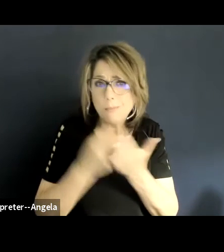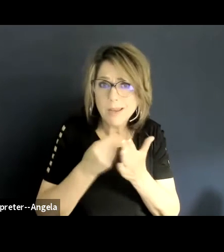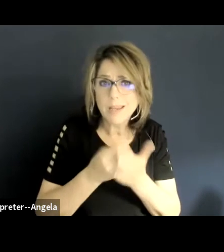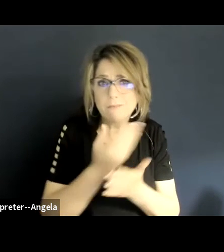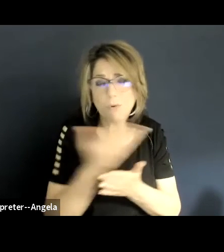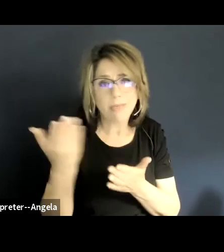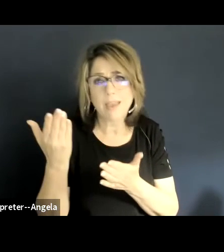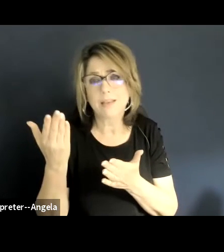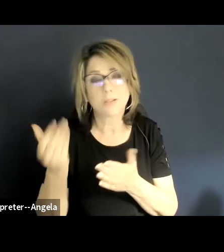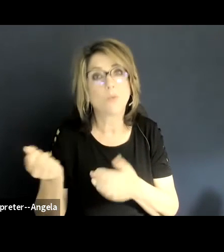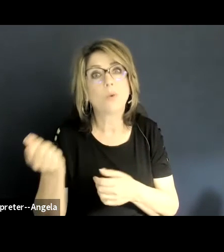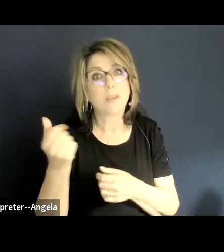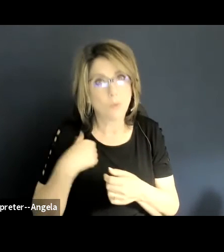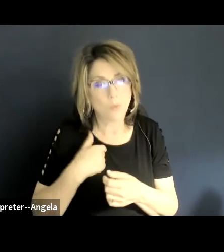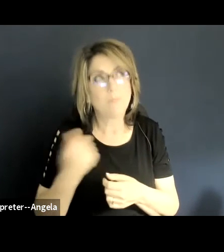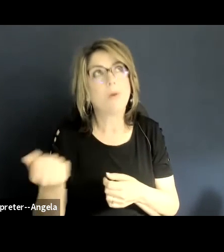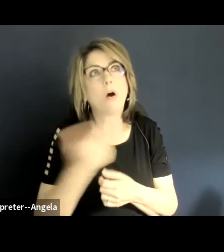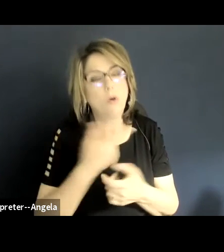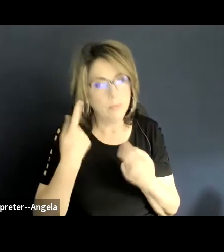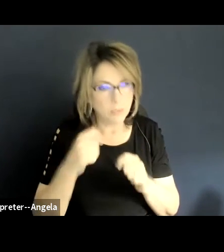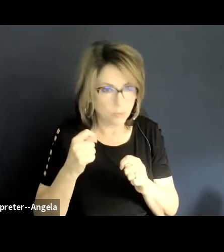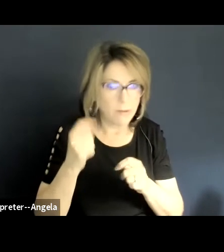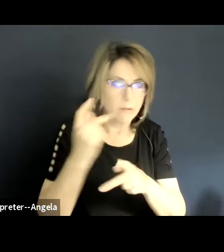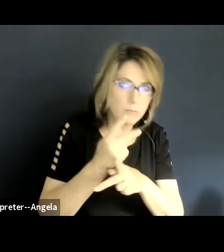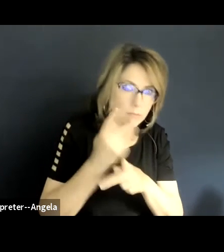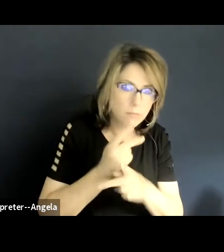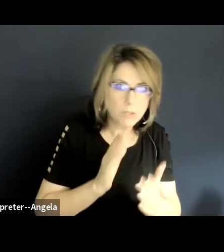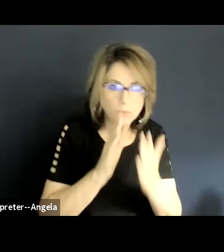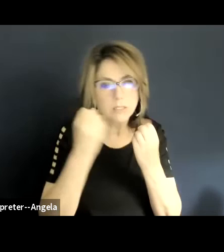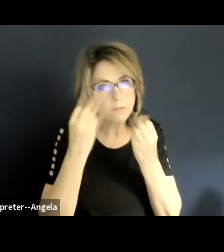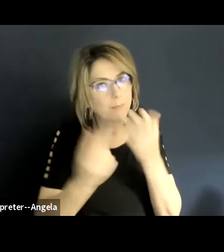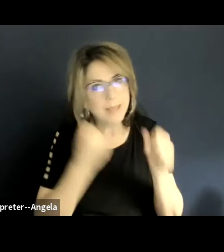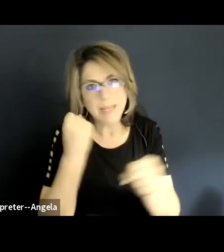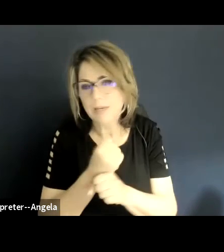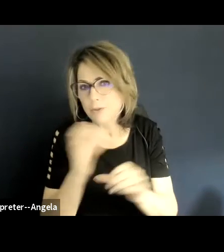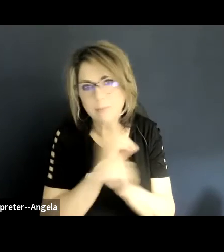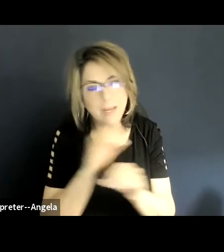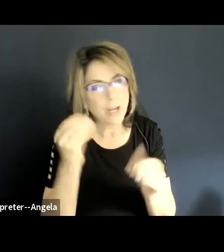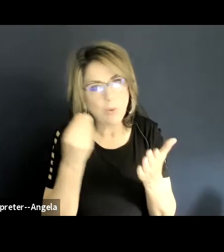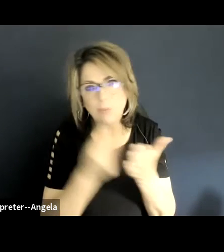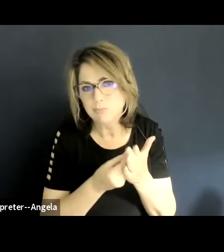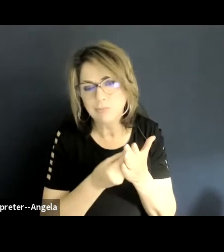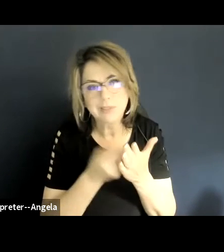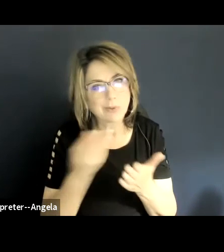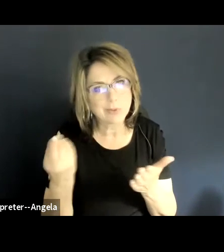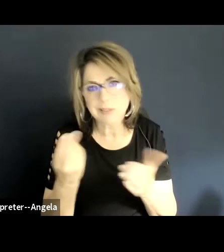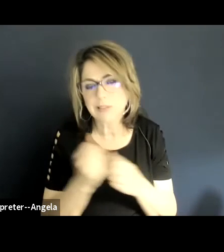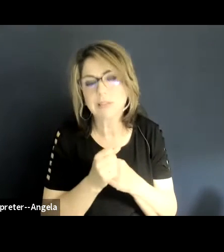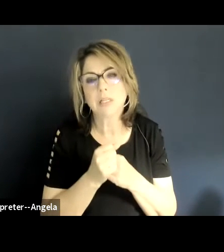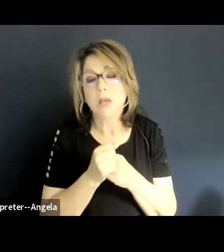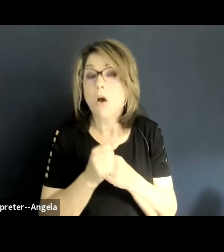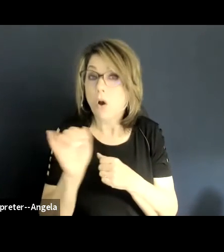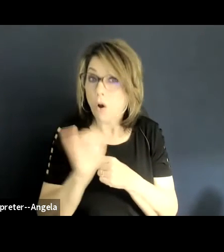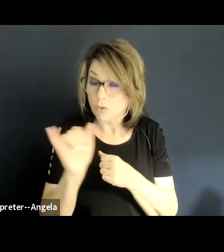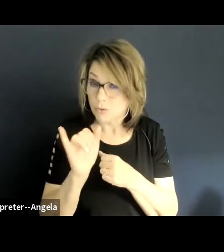all been trying to address for many, many years, but have not had the resources to do so. And also, the